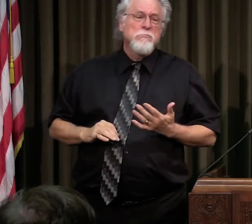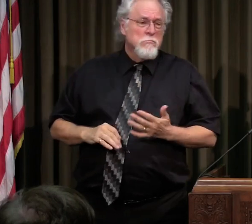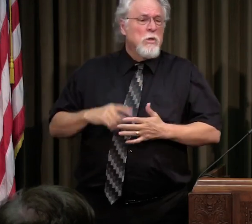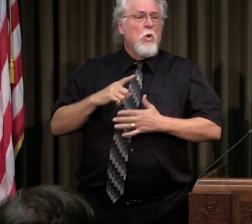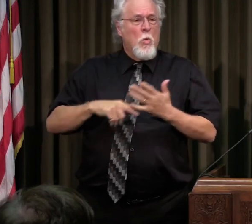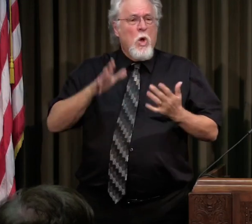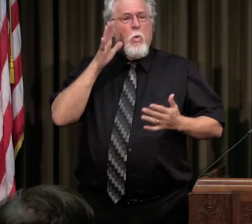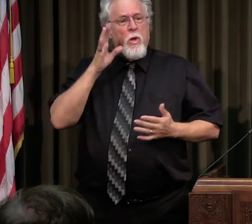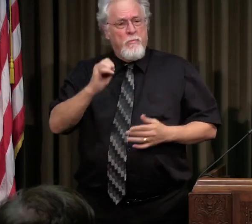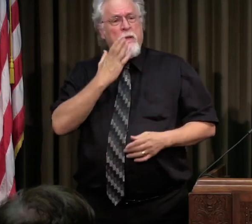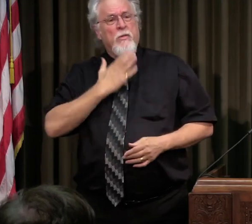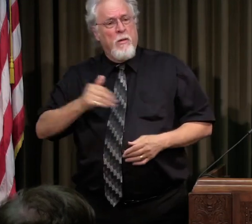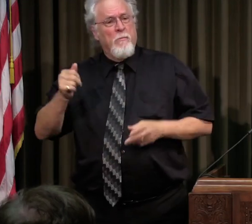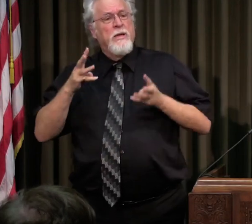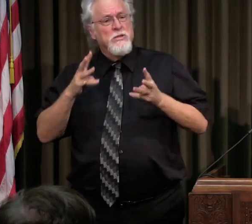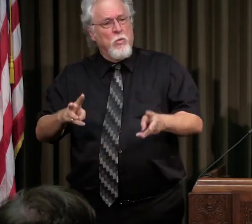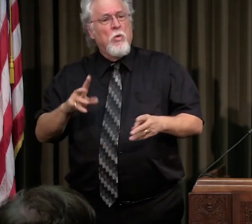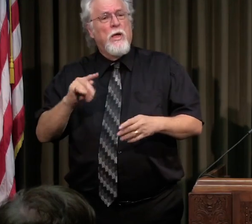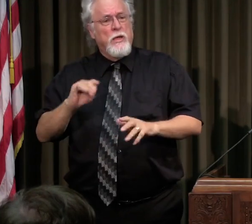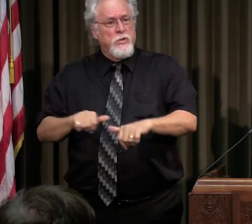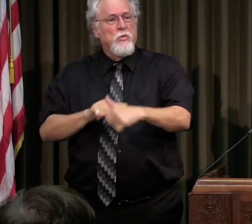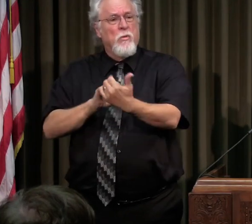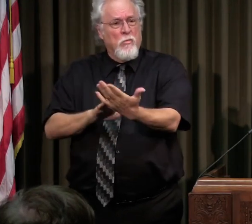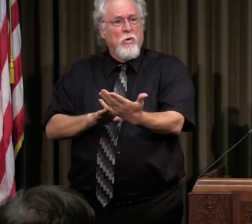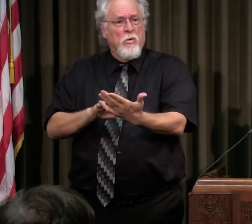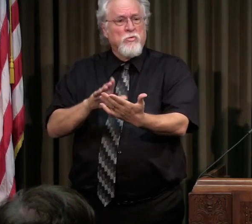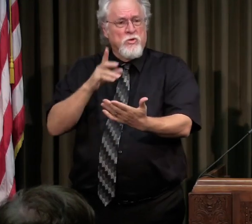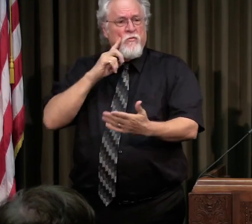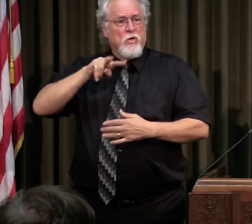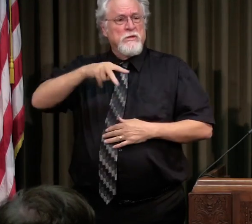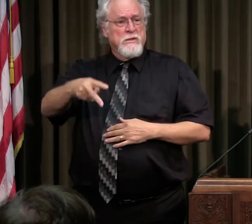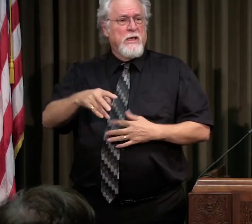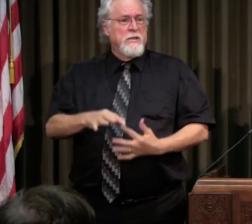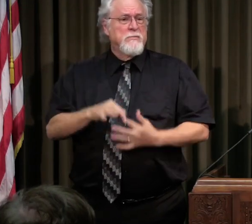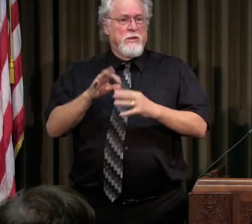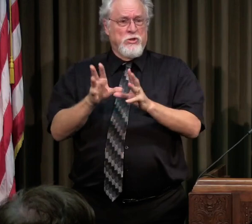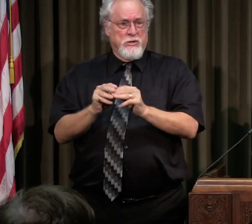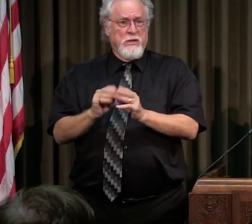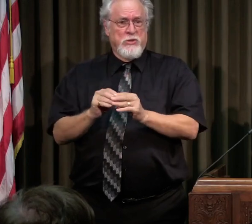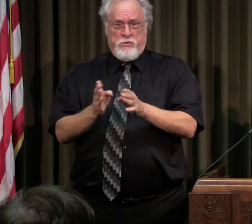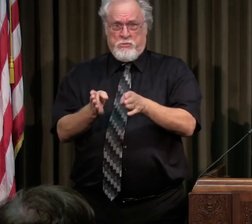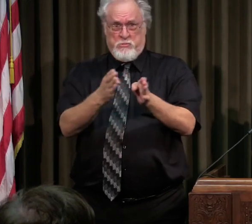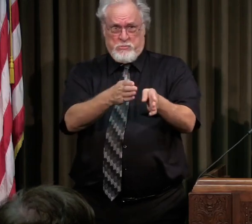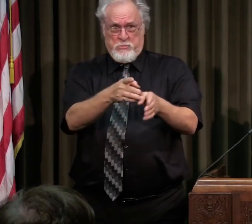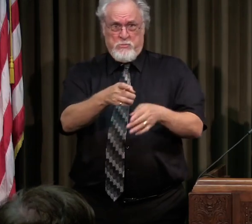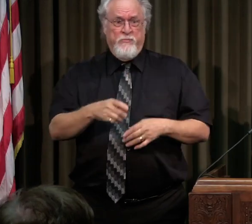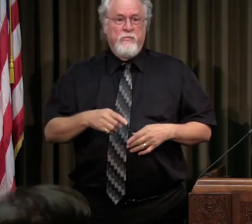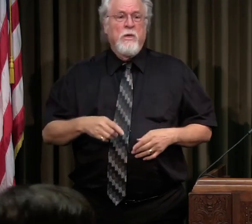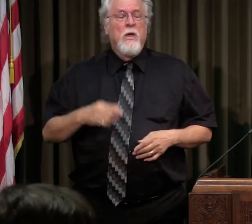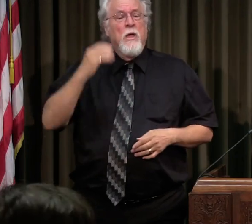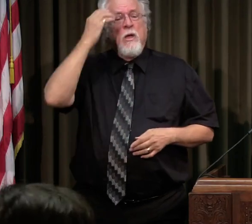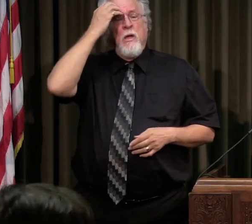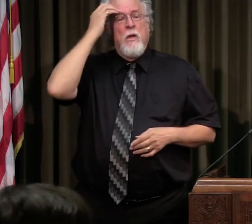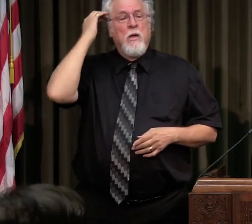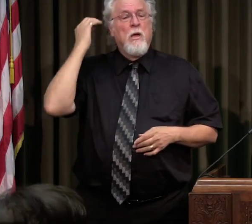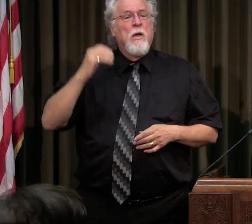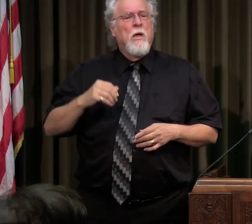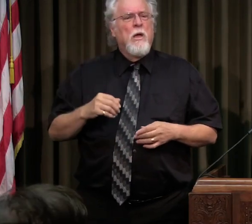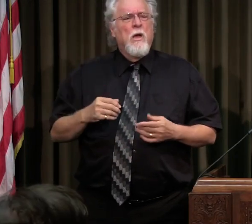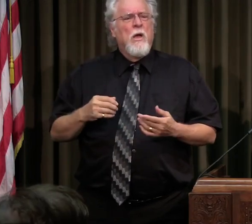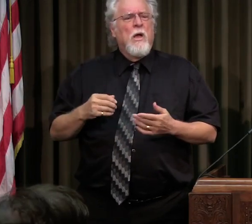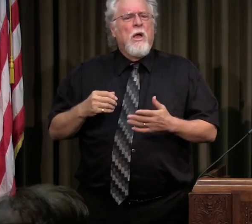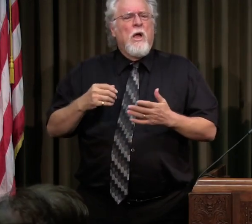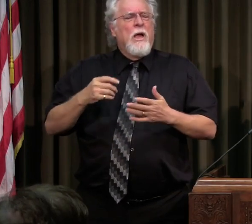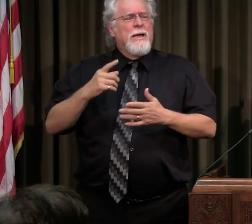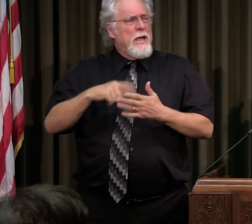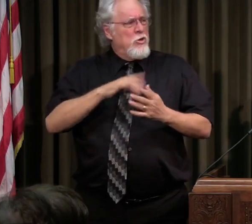be the best way to approach that in a second special session. Yes, ma'am. Can you speak to the cuts